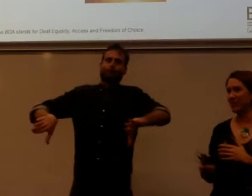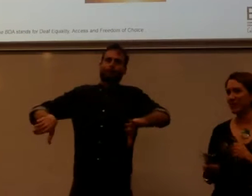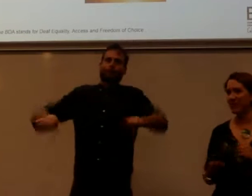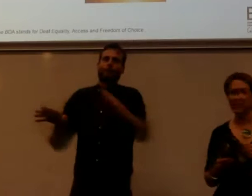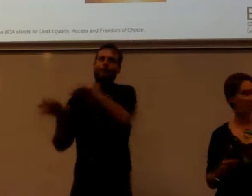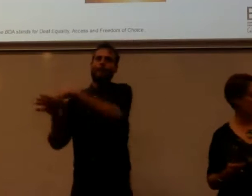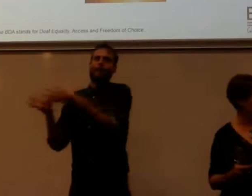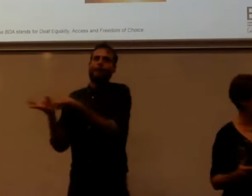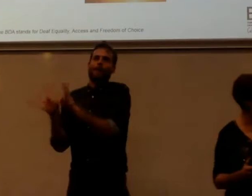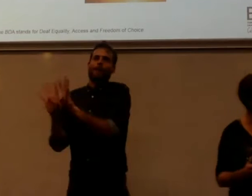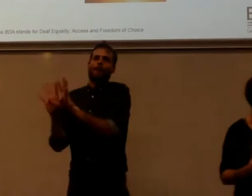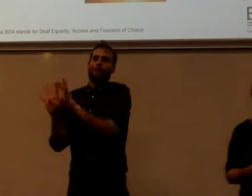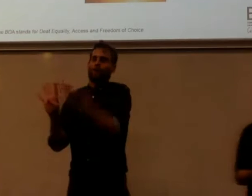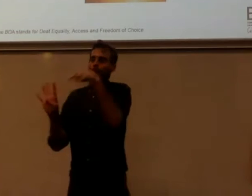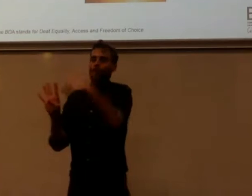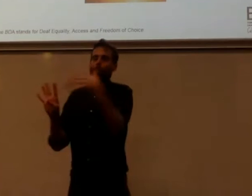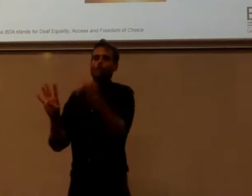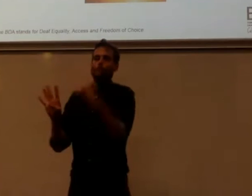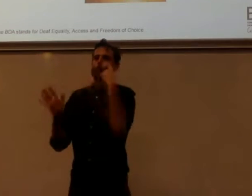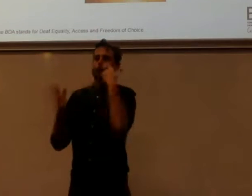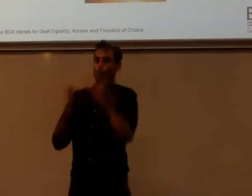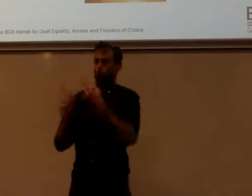of interest.